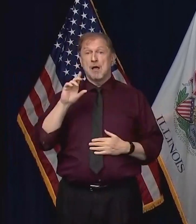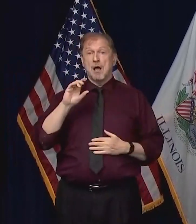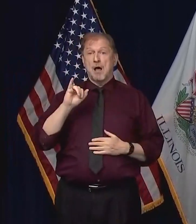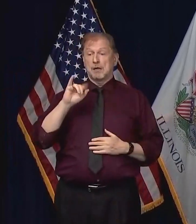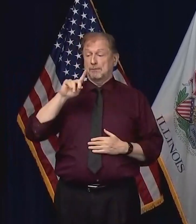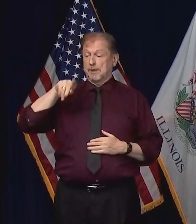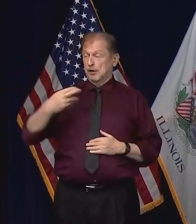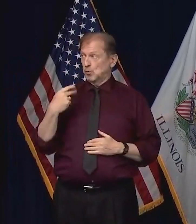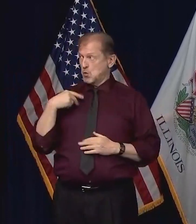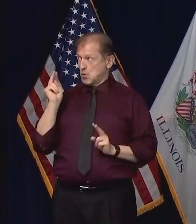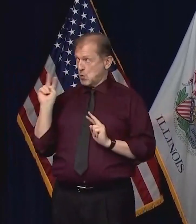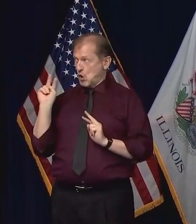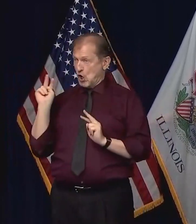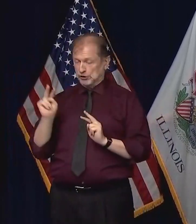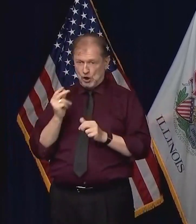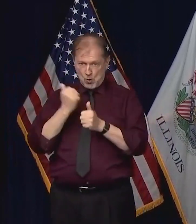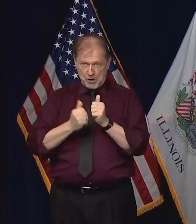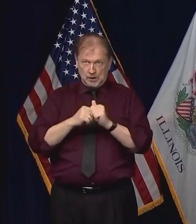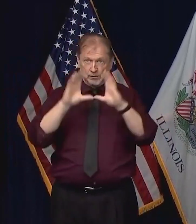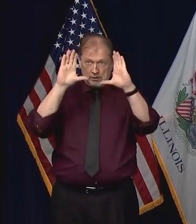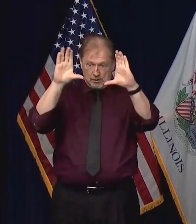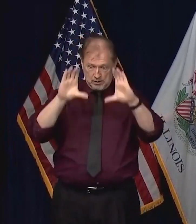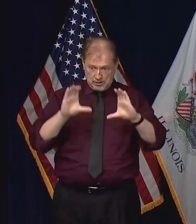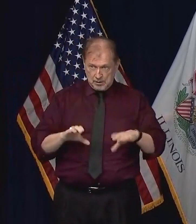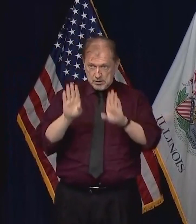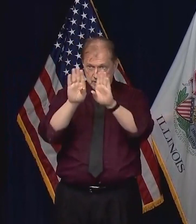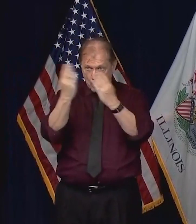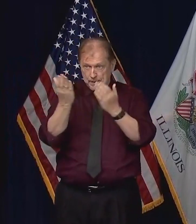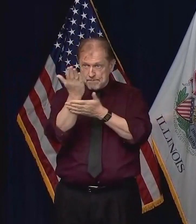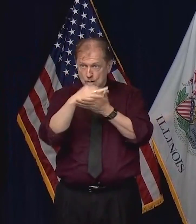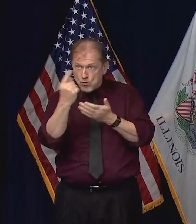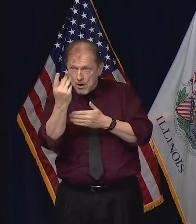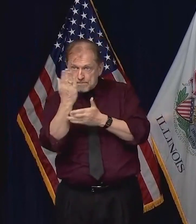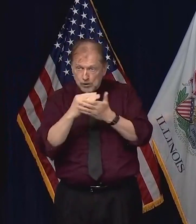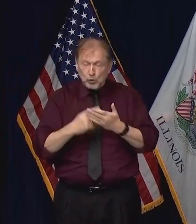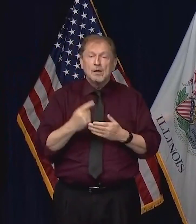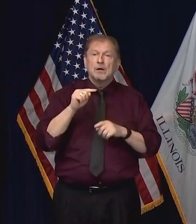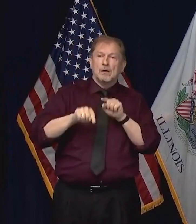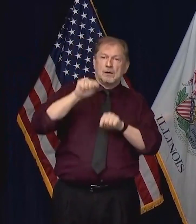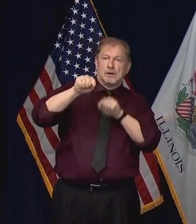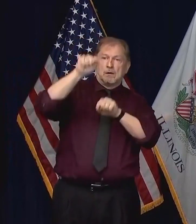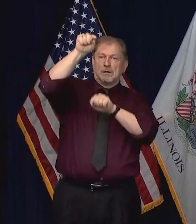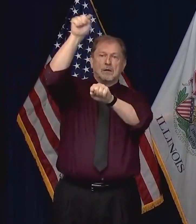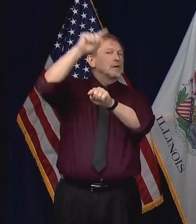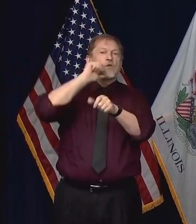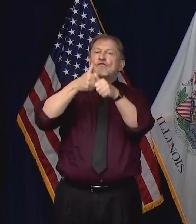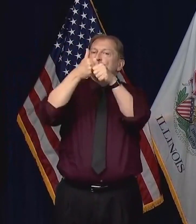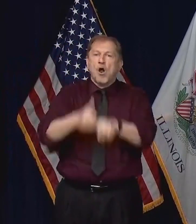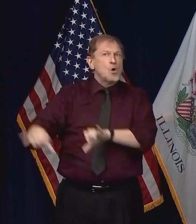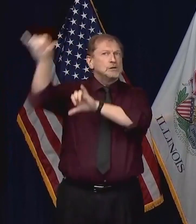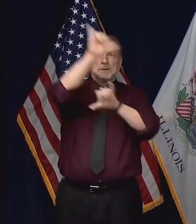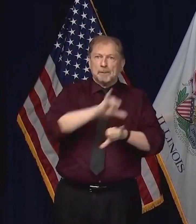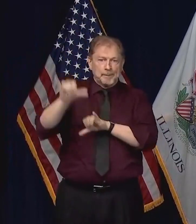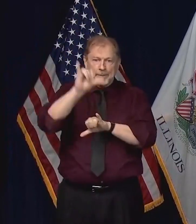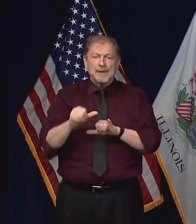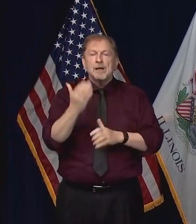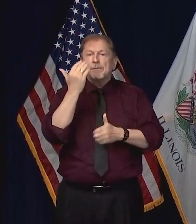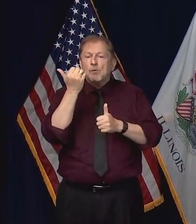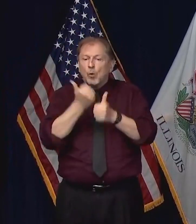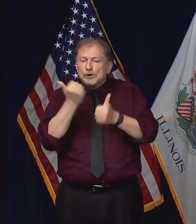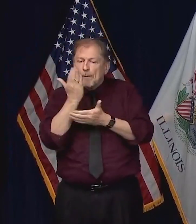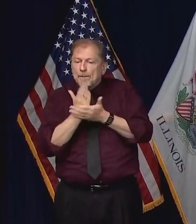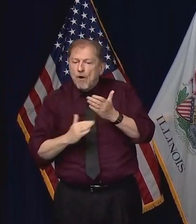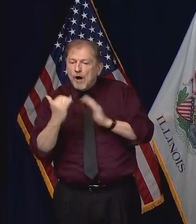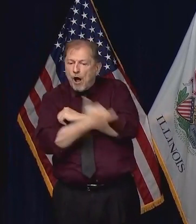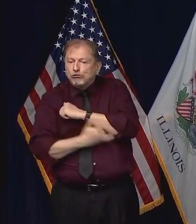to determine when regions have attained them, so each can move from Phase 2 to Phases 3 and 4. And